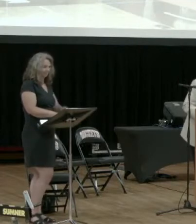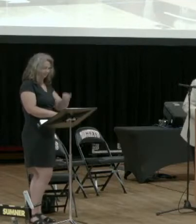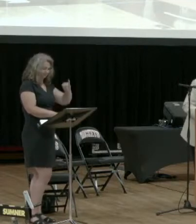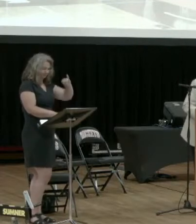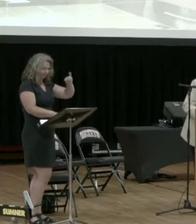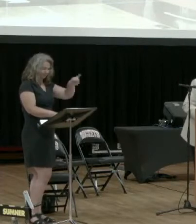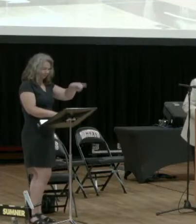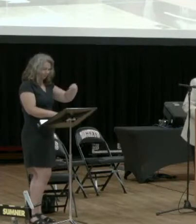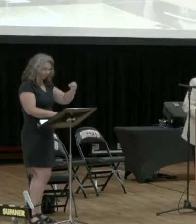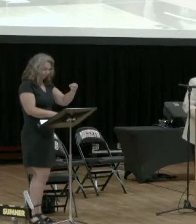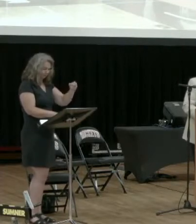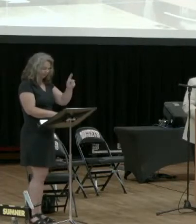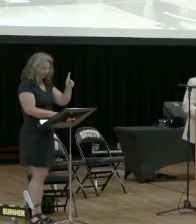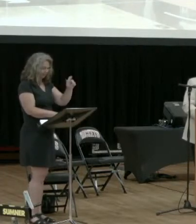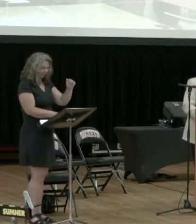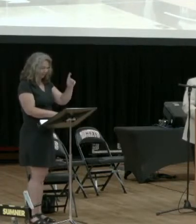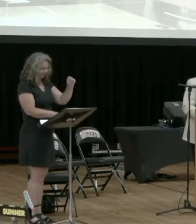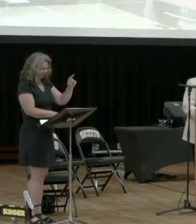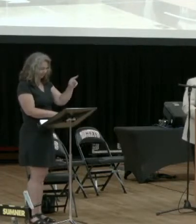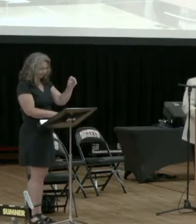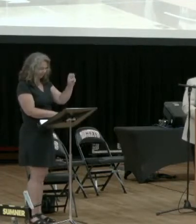Julia Katzenberger.